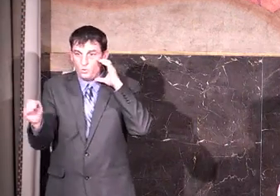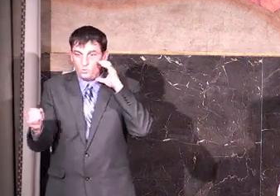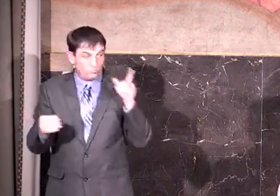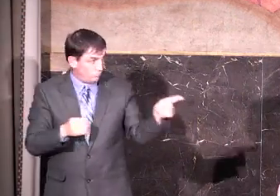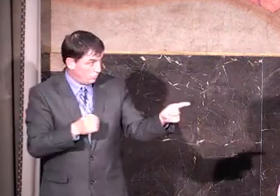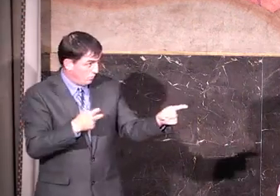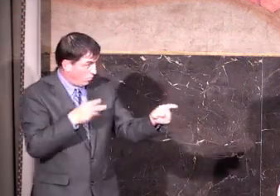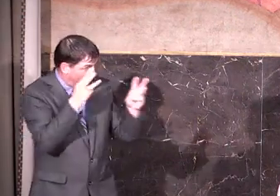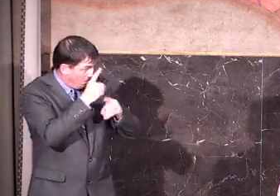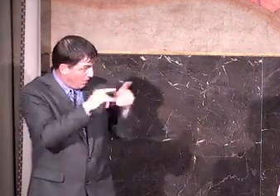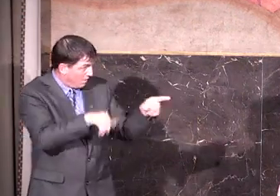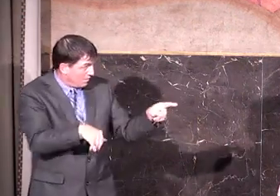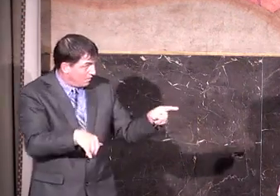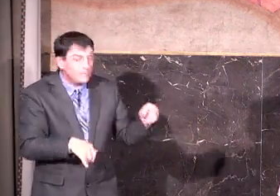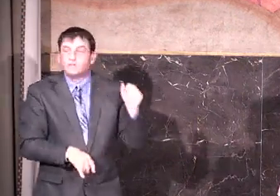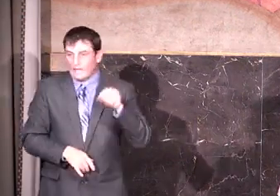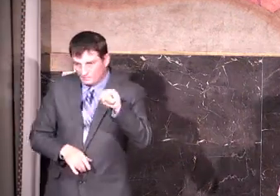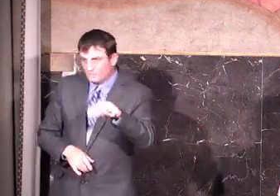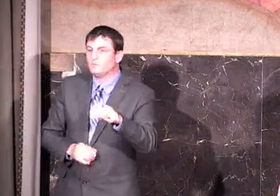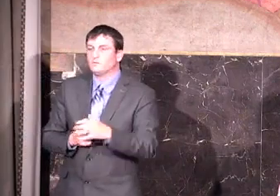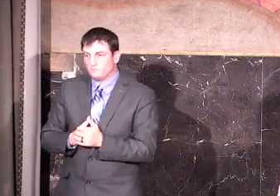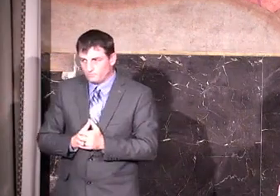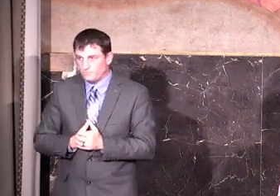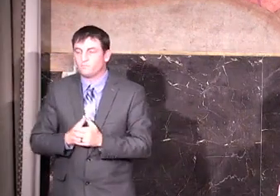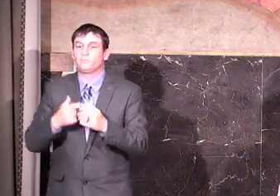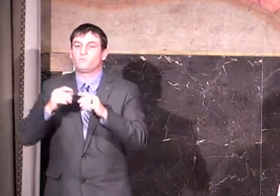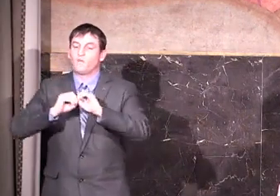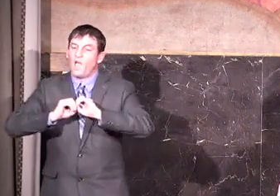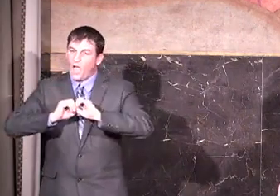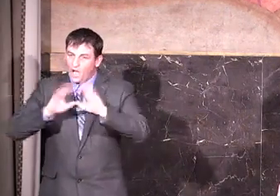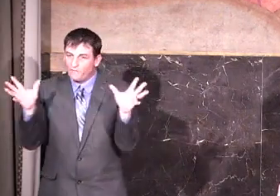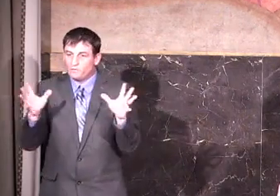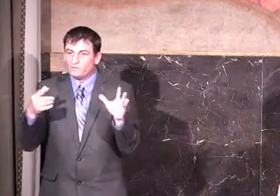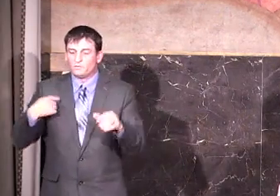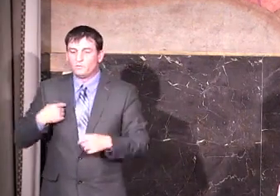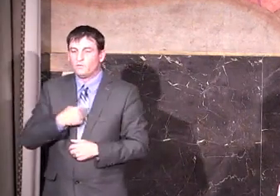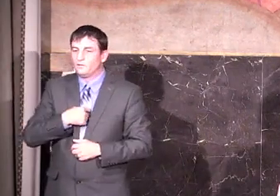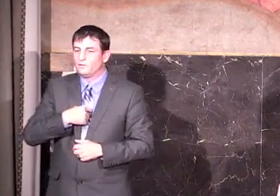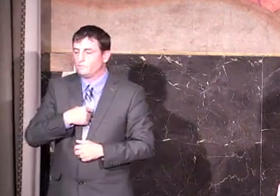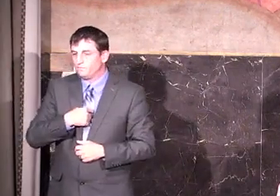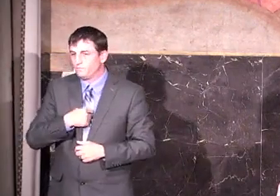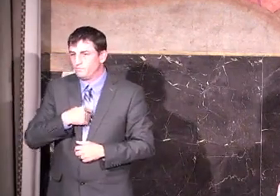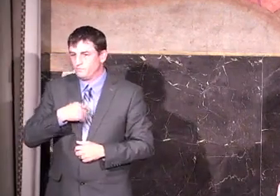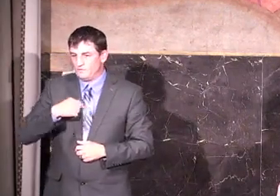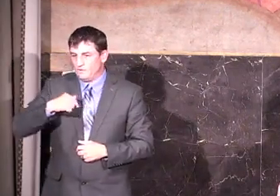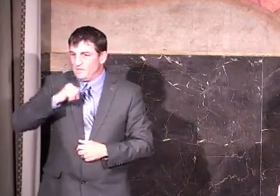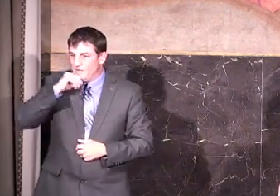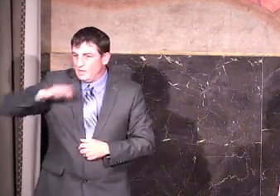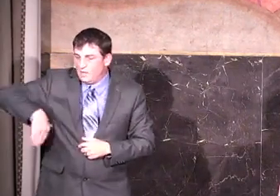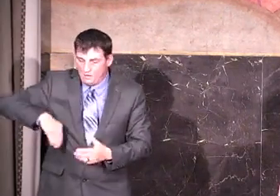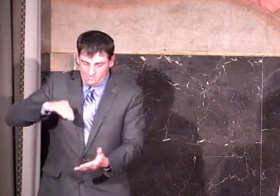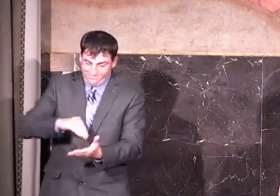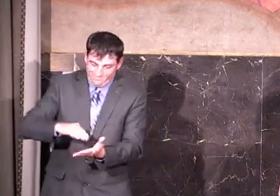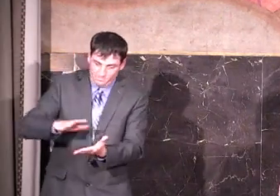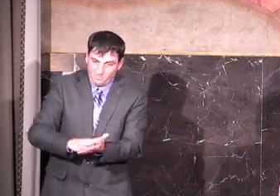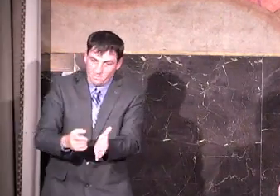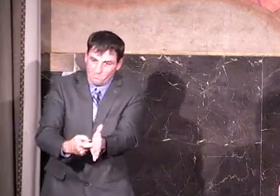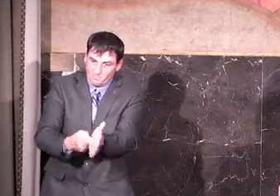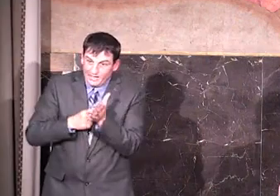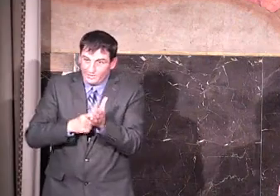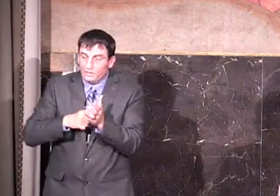Yeah, it does. Obviously, we didn't mandate it in the order, but it is a